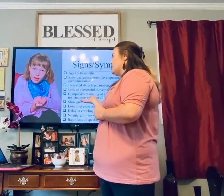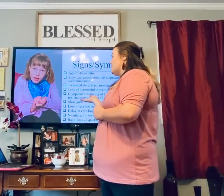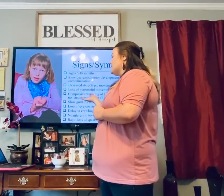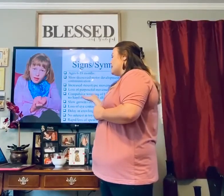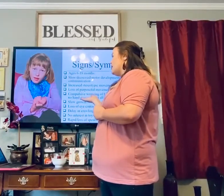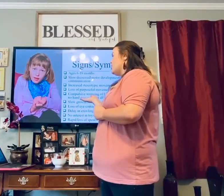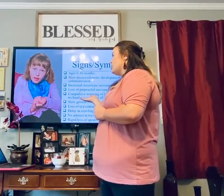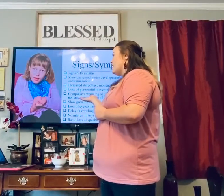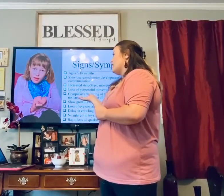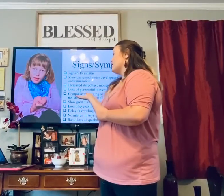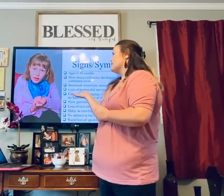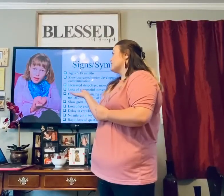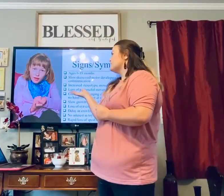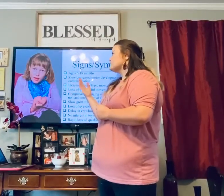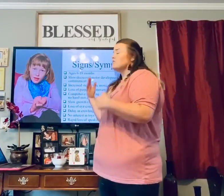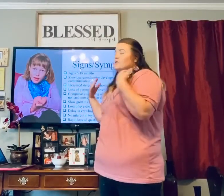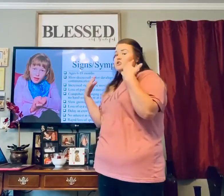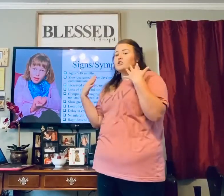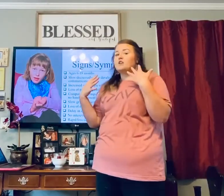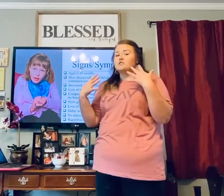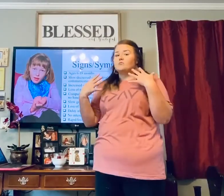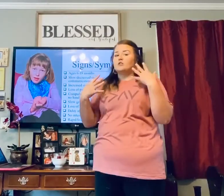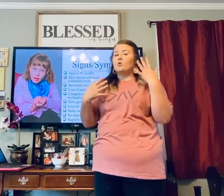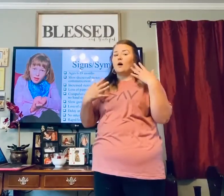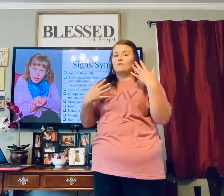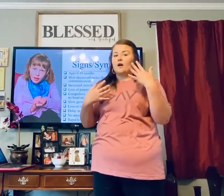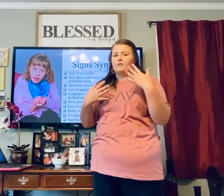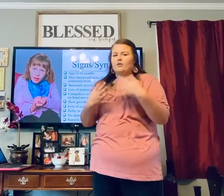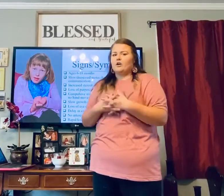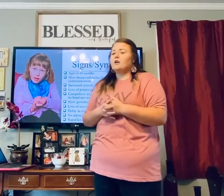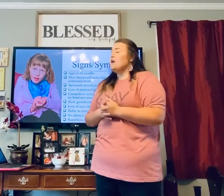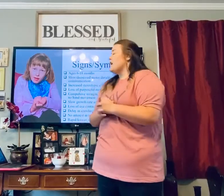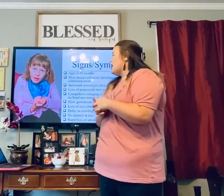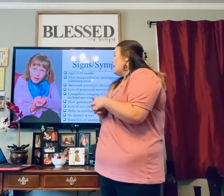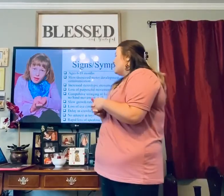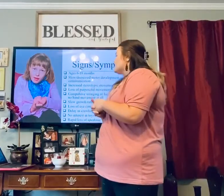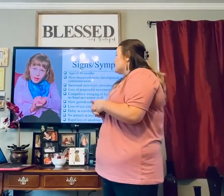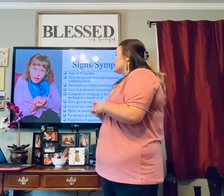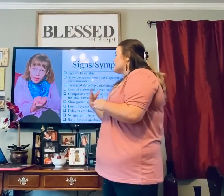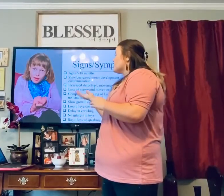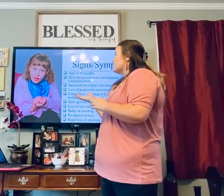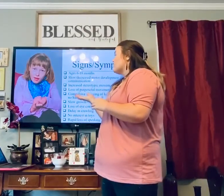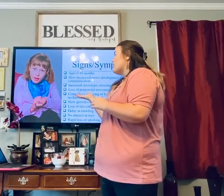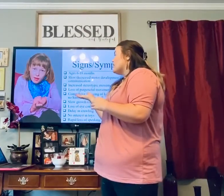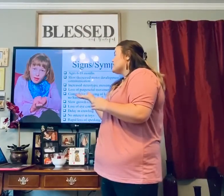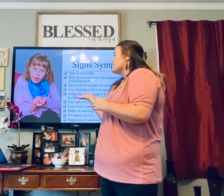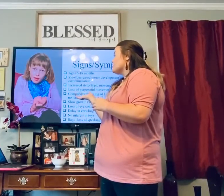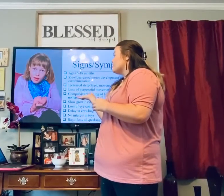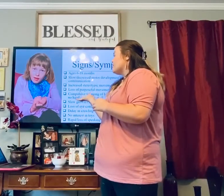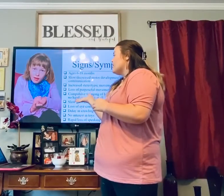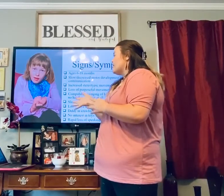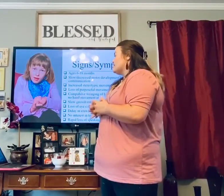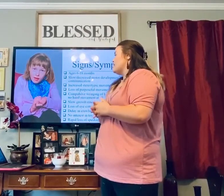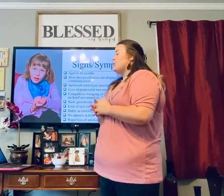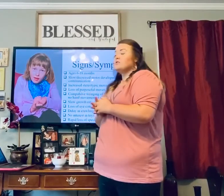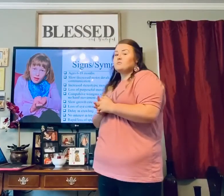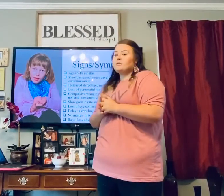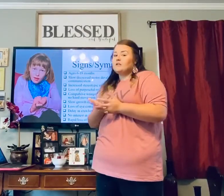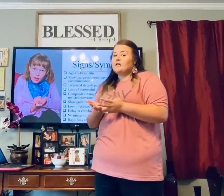can tell that there's not something quite right with her. And so this is what Rett syndrome does. It puts kids